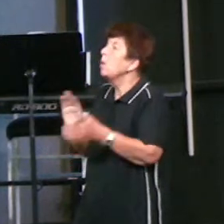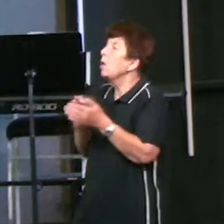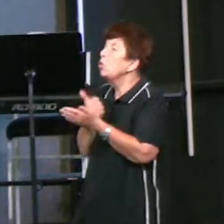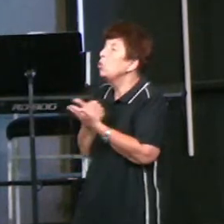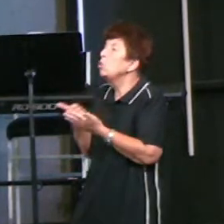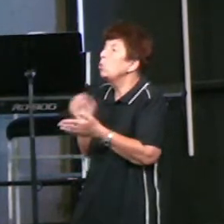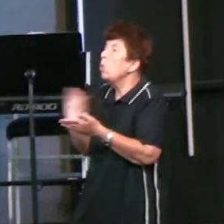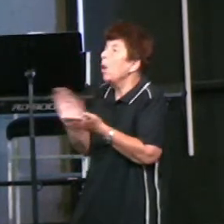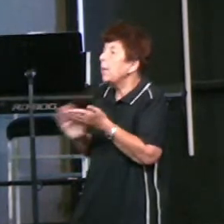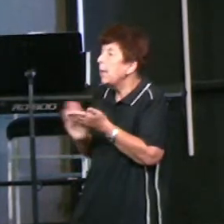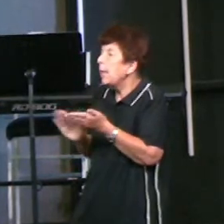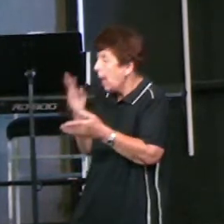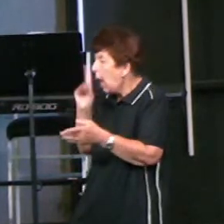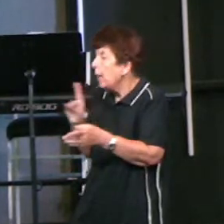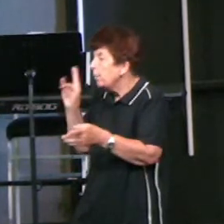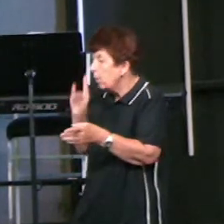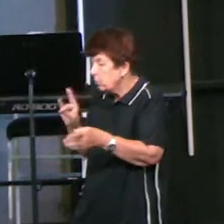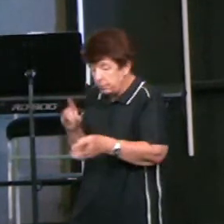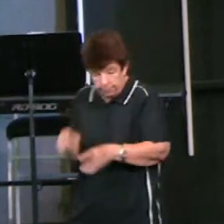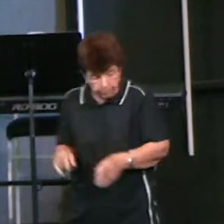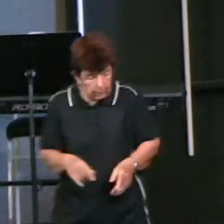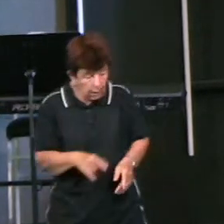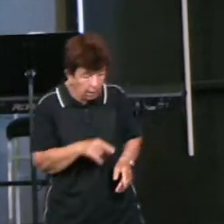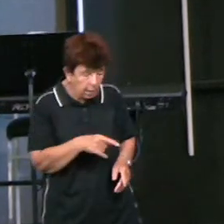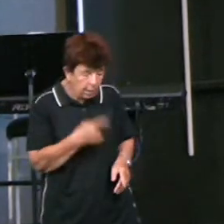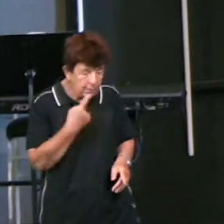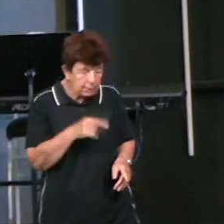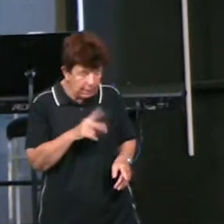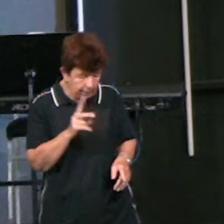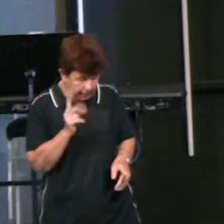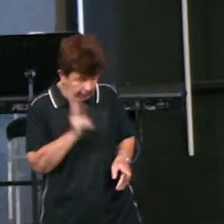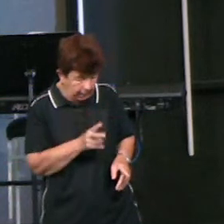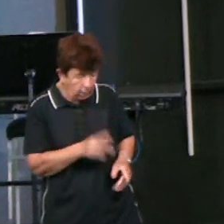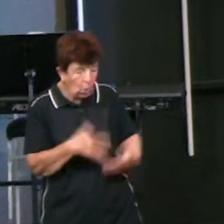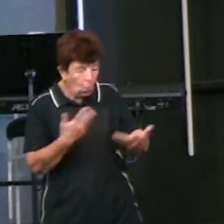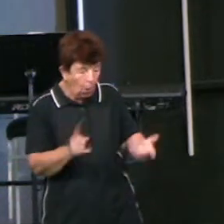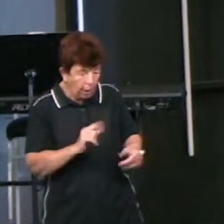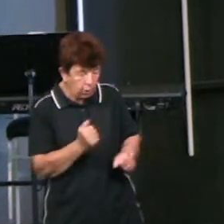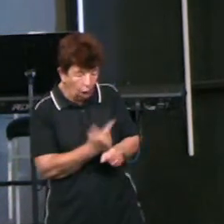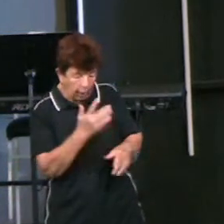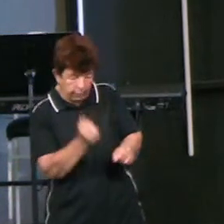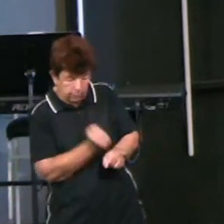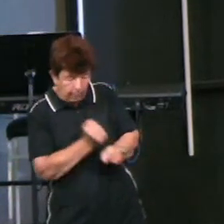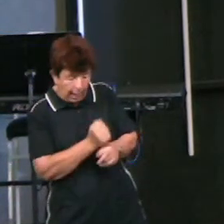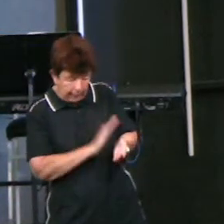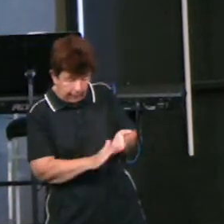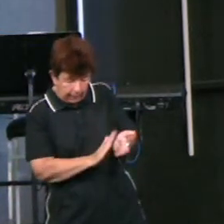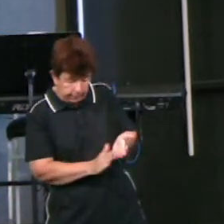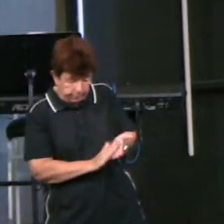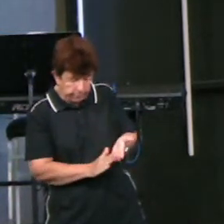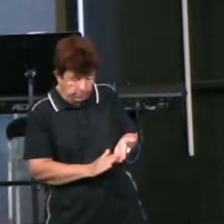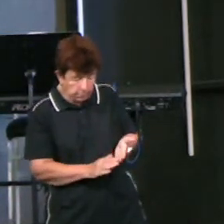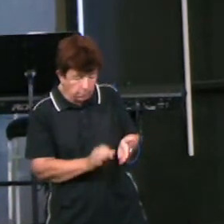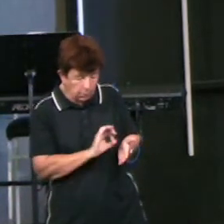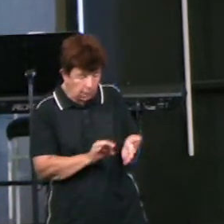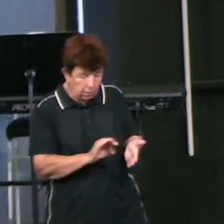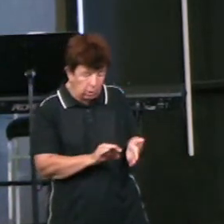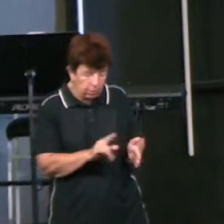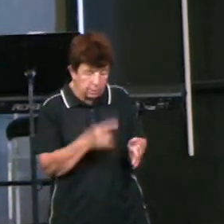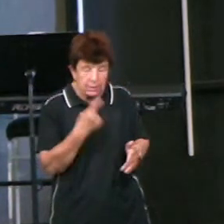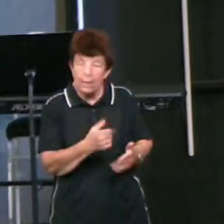or unclean." And the voice came to him a second time, "What God has made clean, do not call